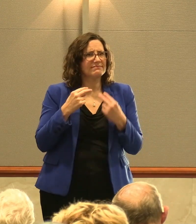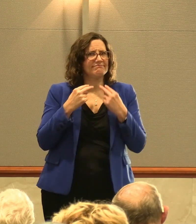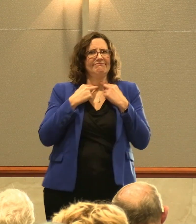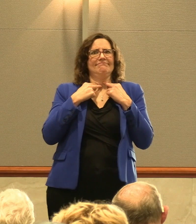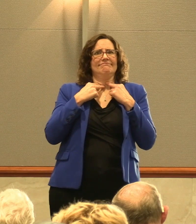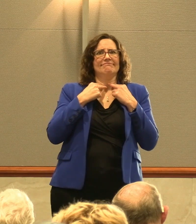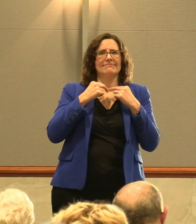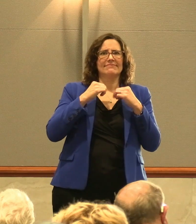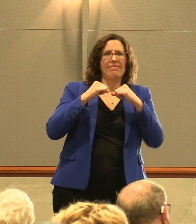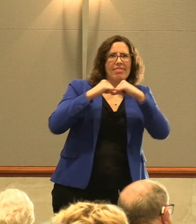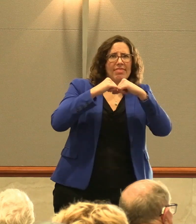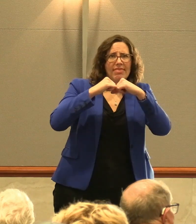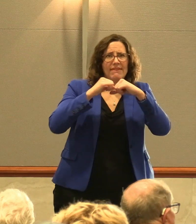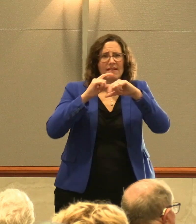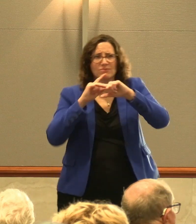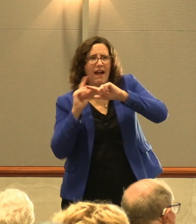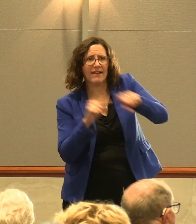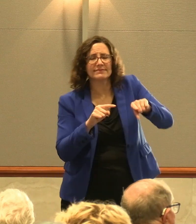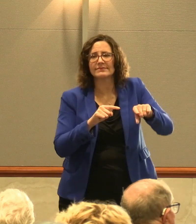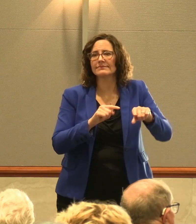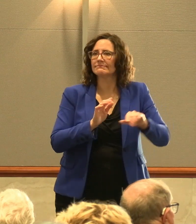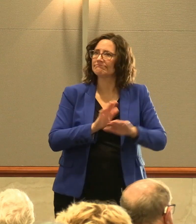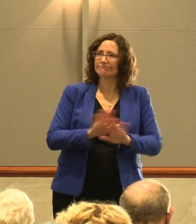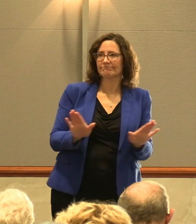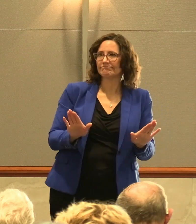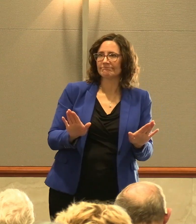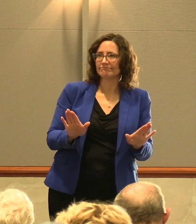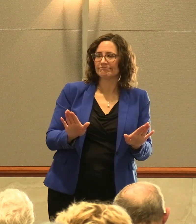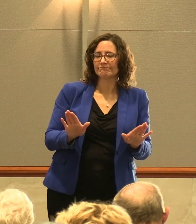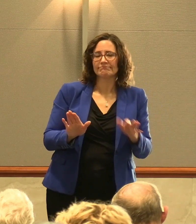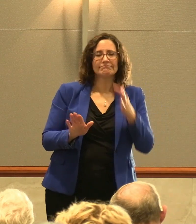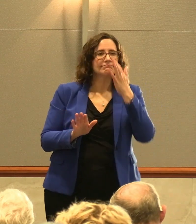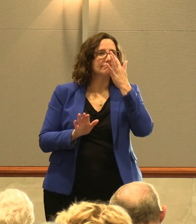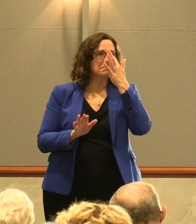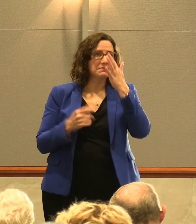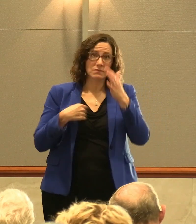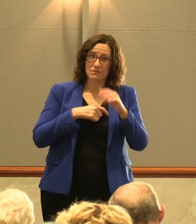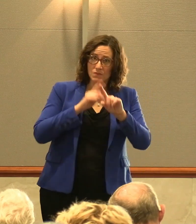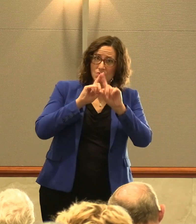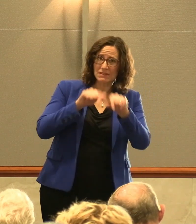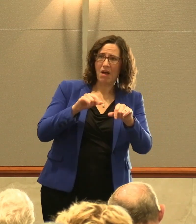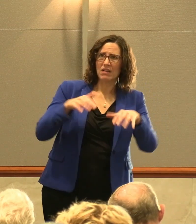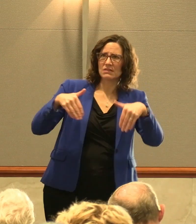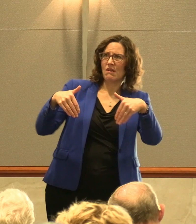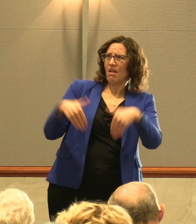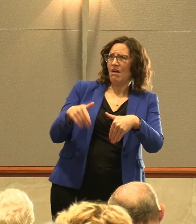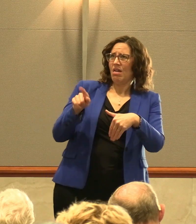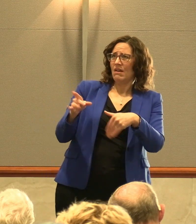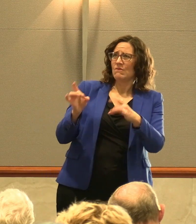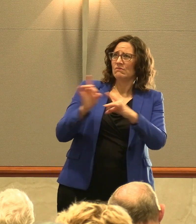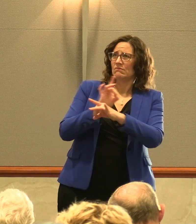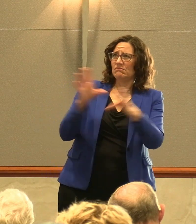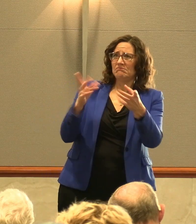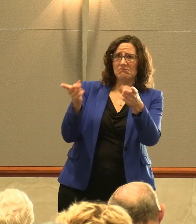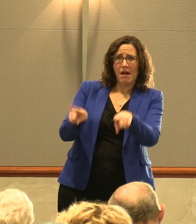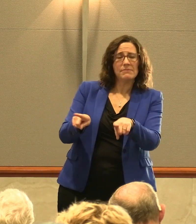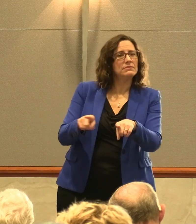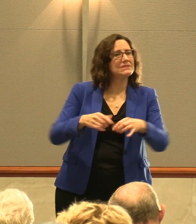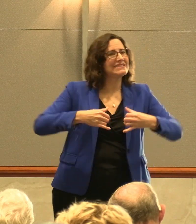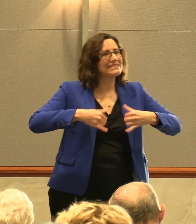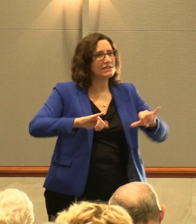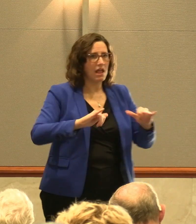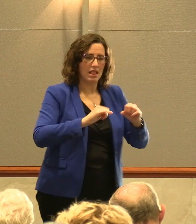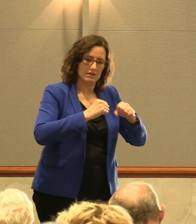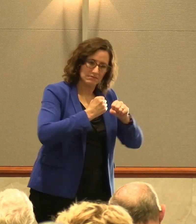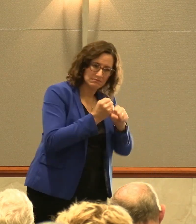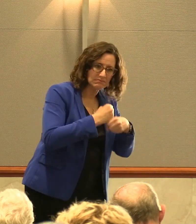into a defensive, reactive posture. Even as we respond to shocking incidents, we are creating and